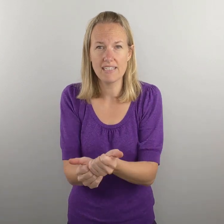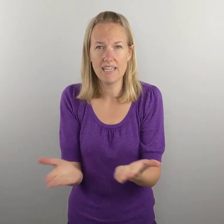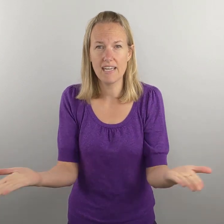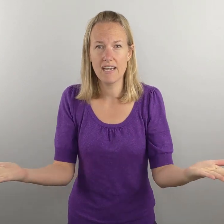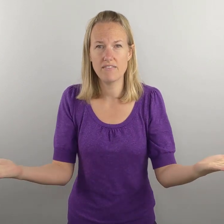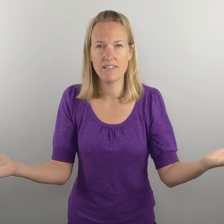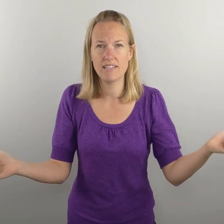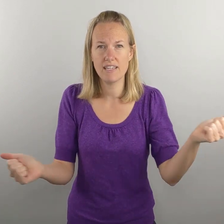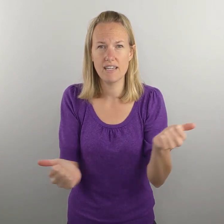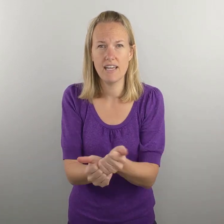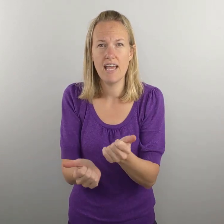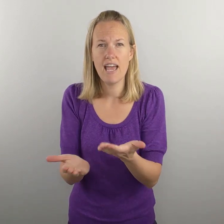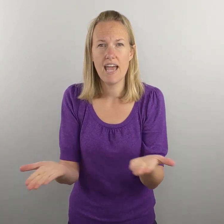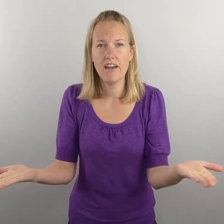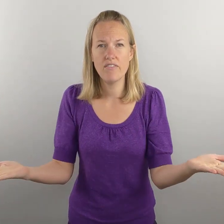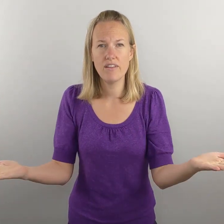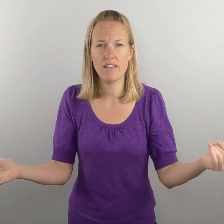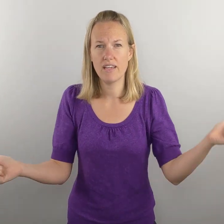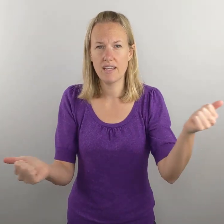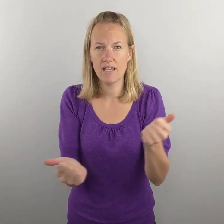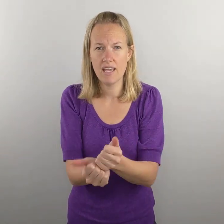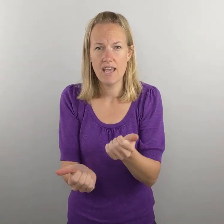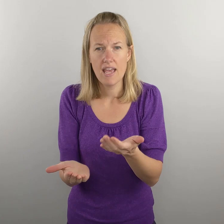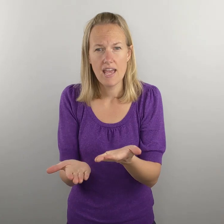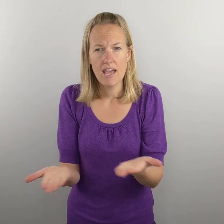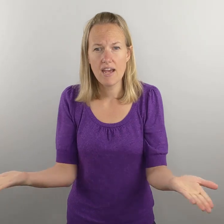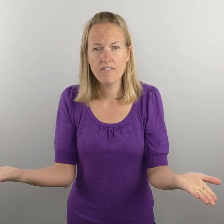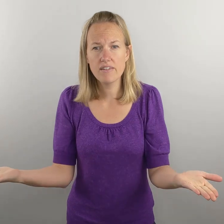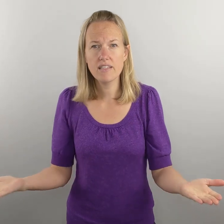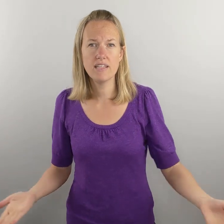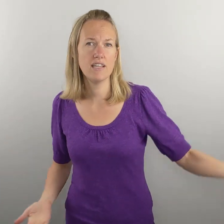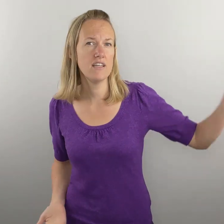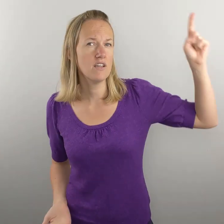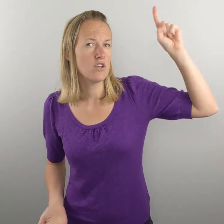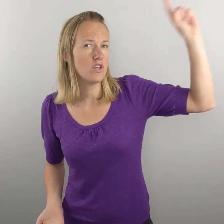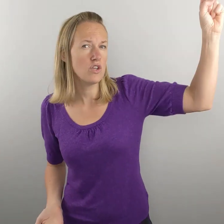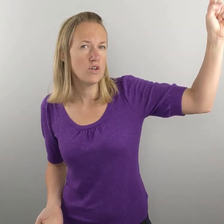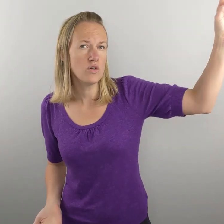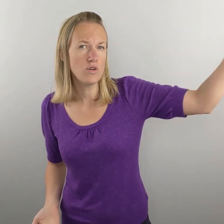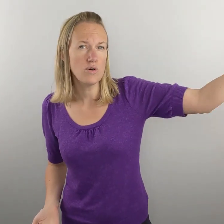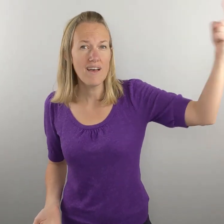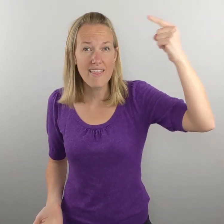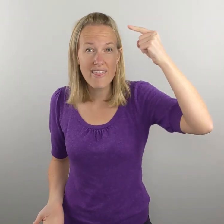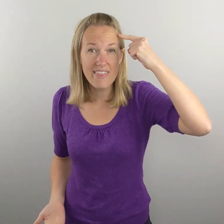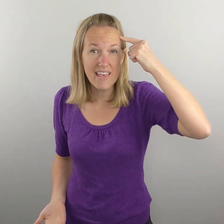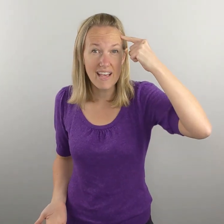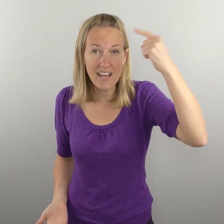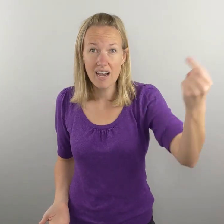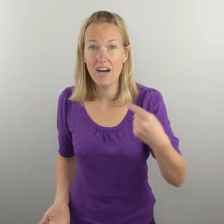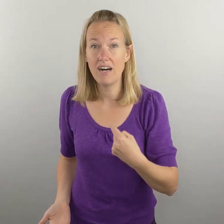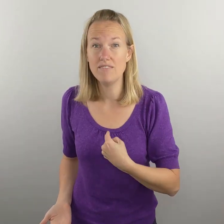okay? Everything. Everything. Everything you think of